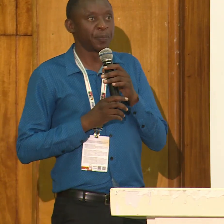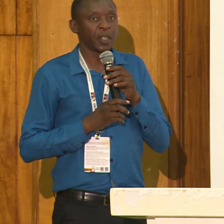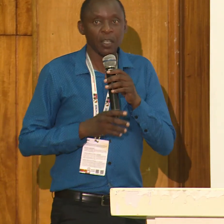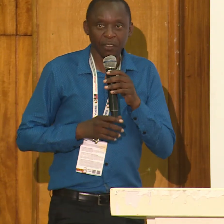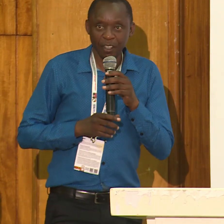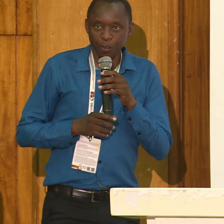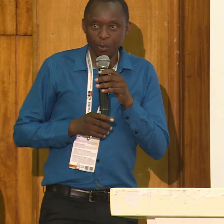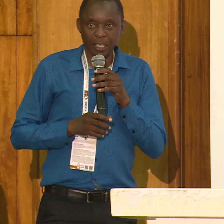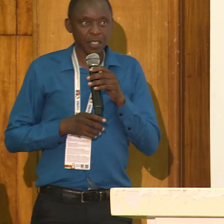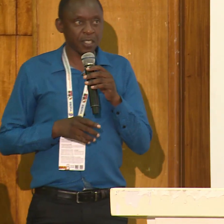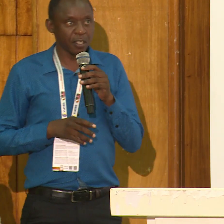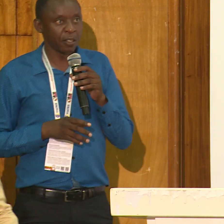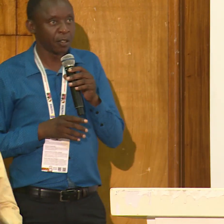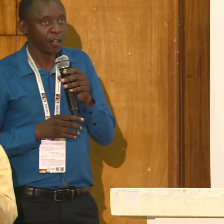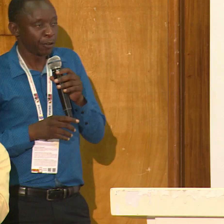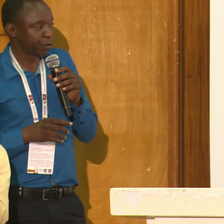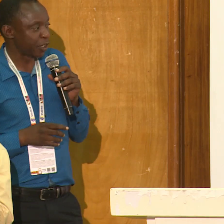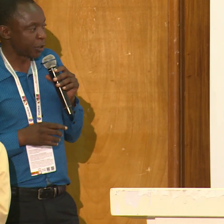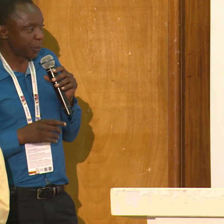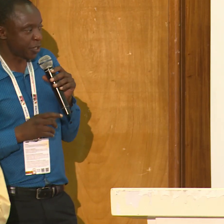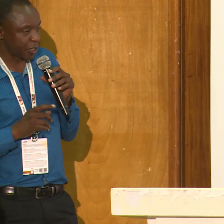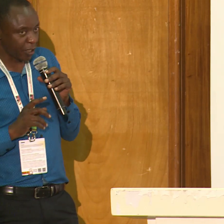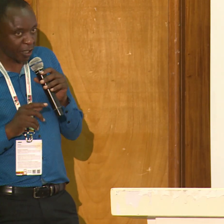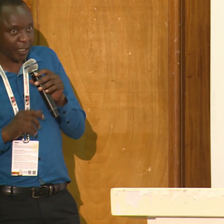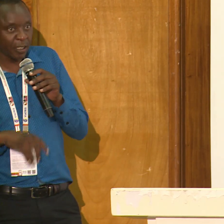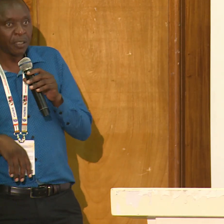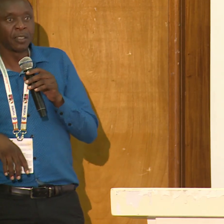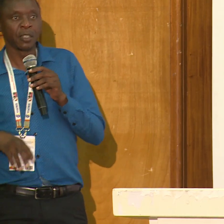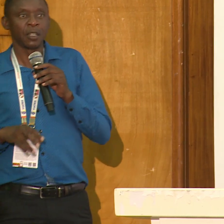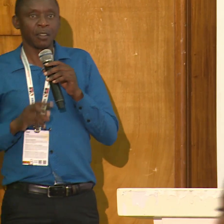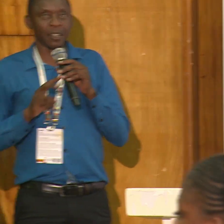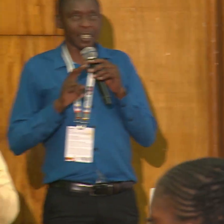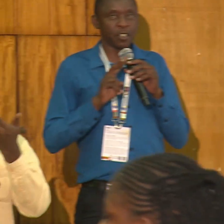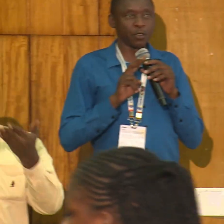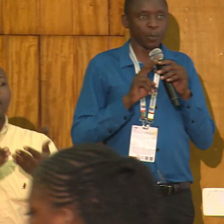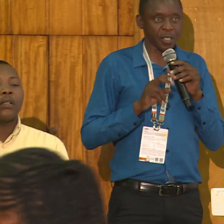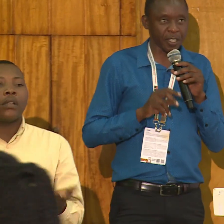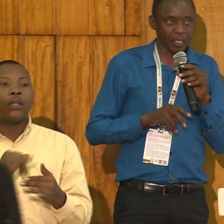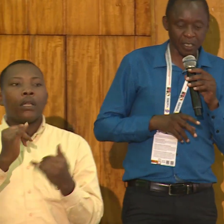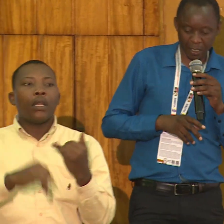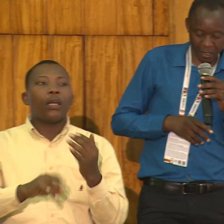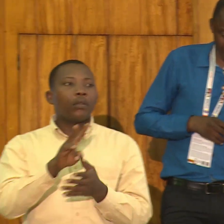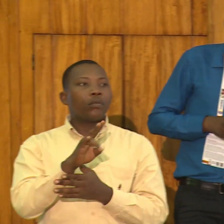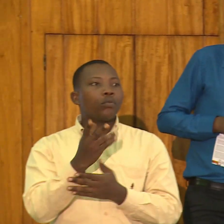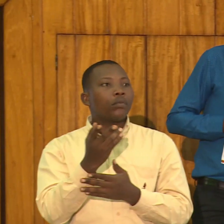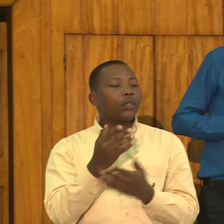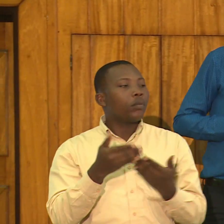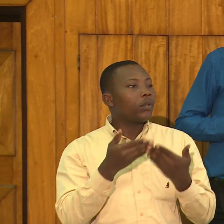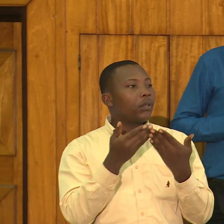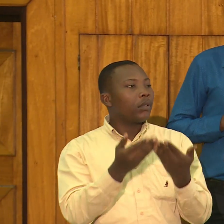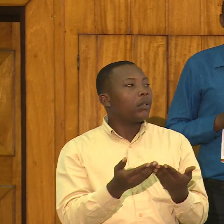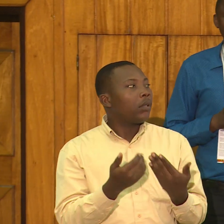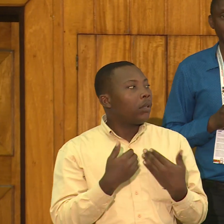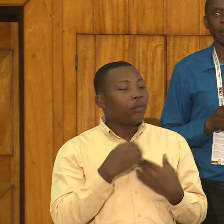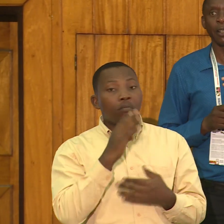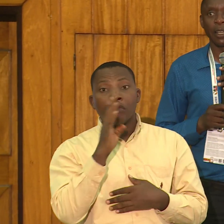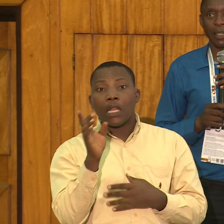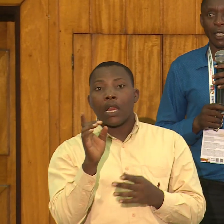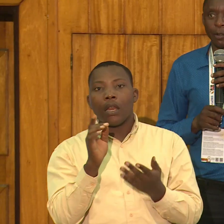Okay, thank you, Dennis, for that presentation. The last two presentations have been done by